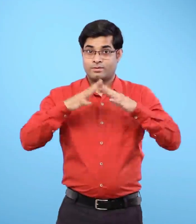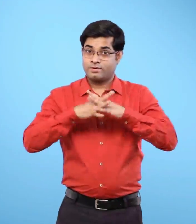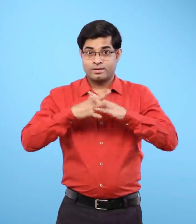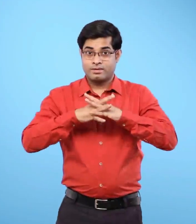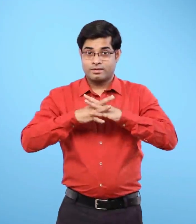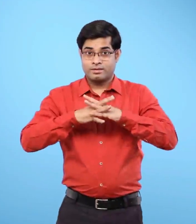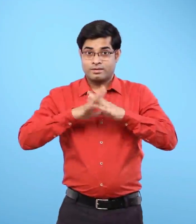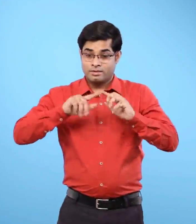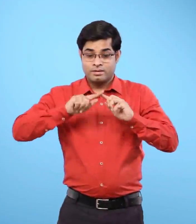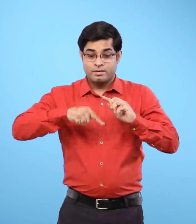4 days after Wednesday.